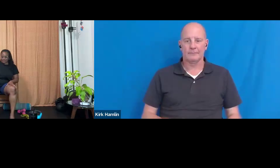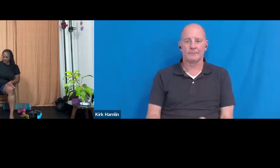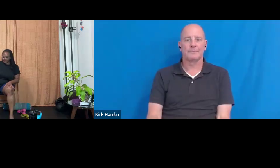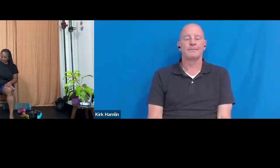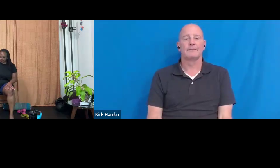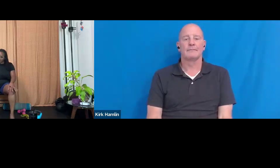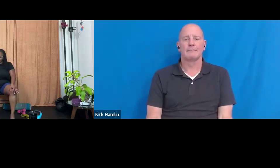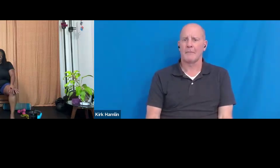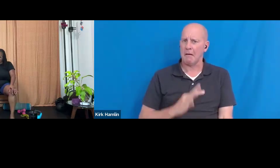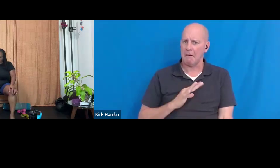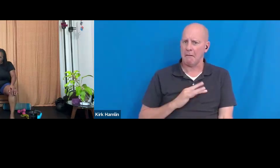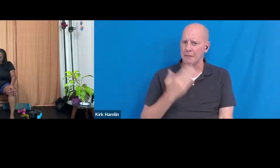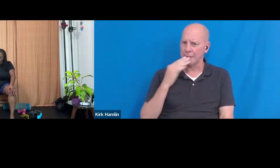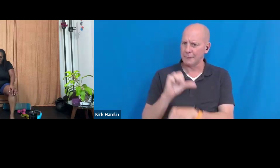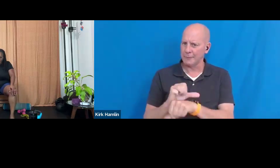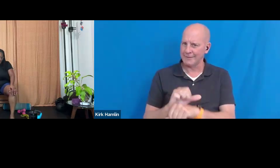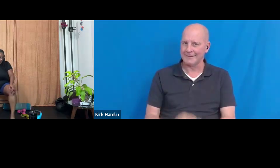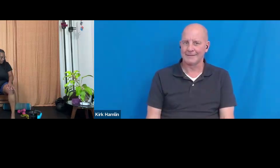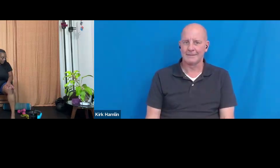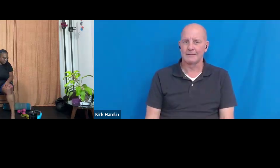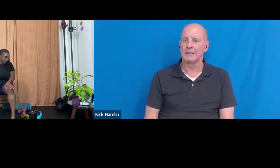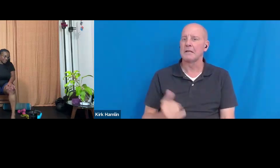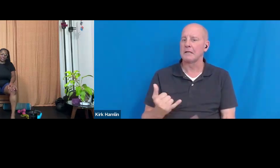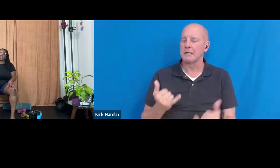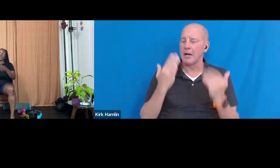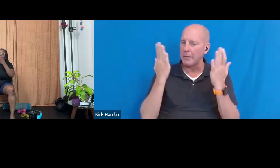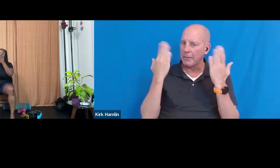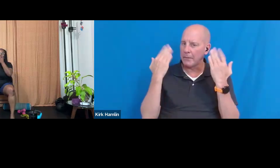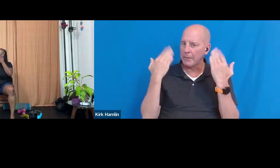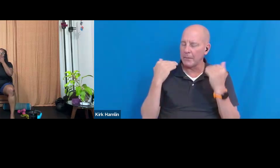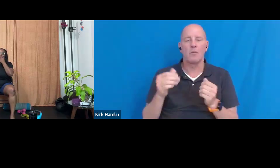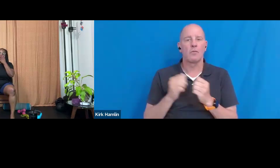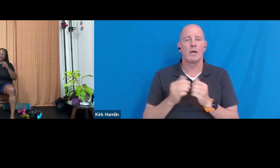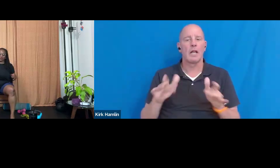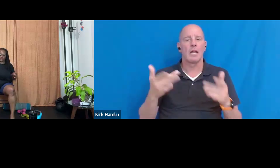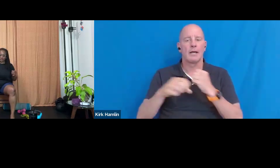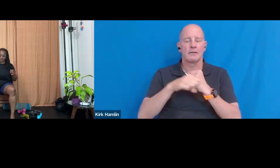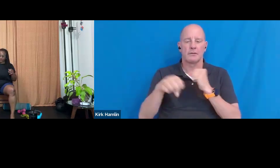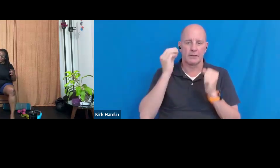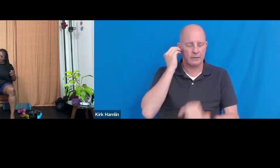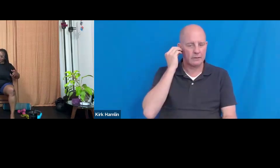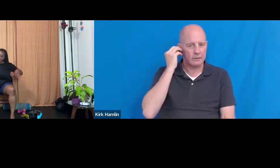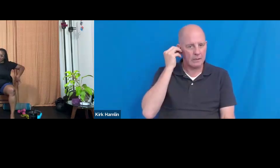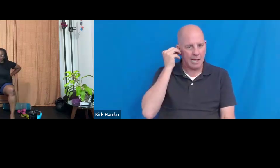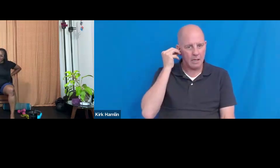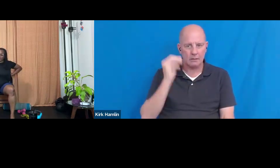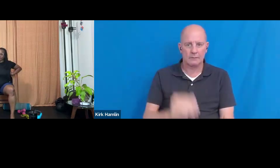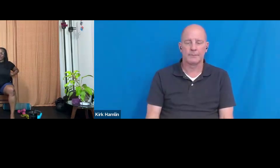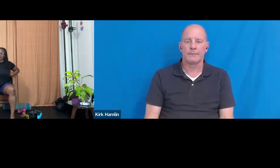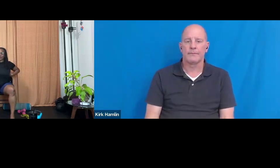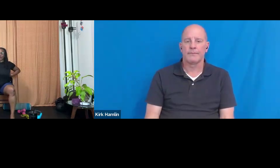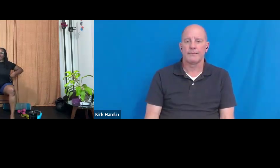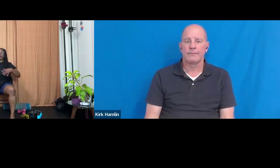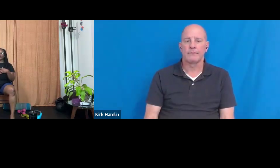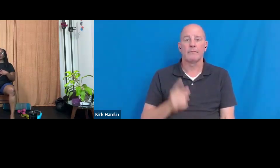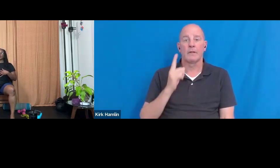Okay, nicely done. Let's cool off a bit and do some stretches. So the first one we're going to do is for